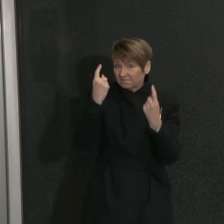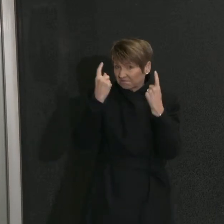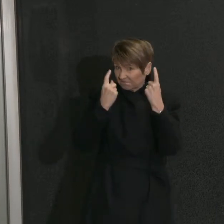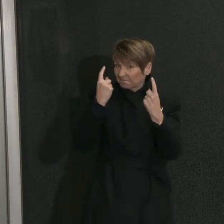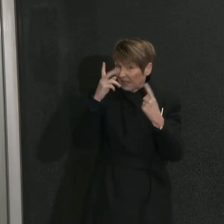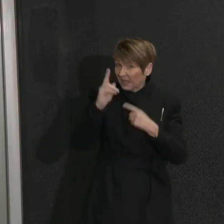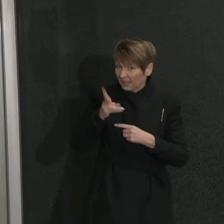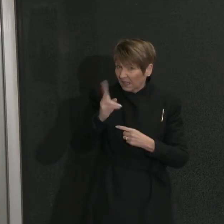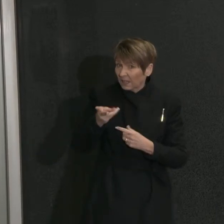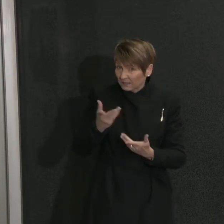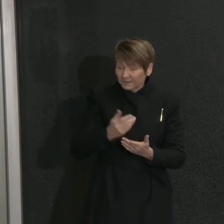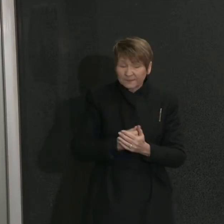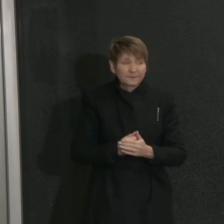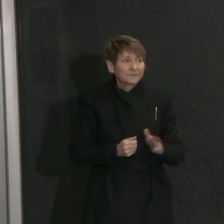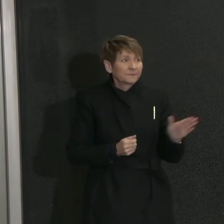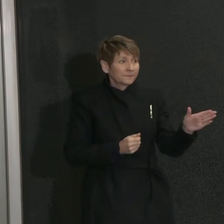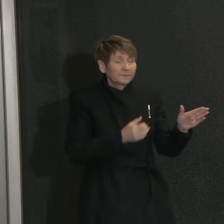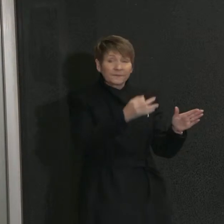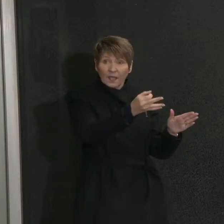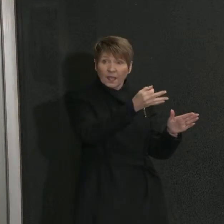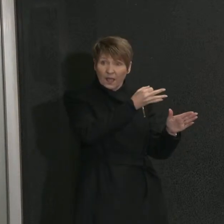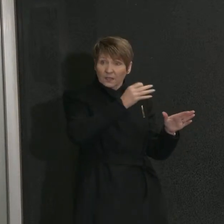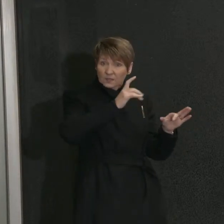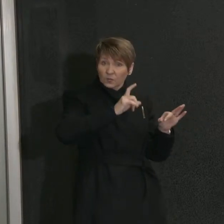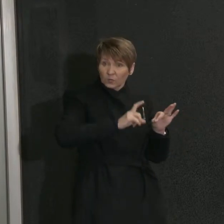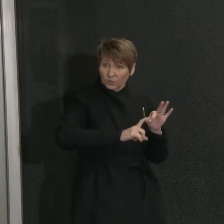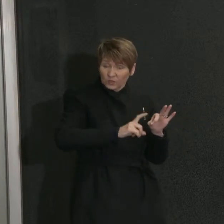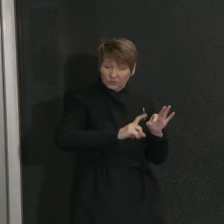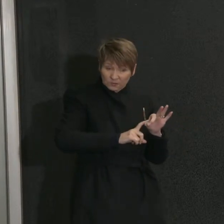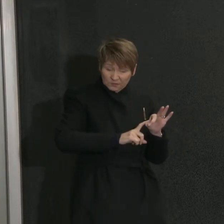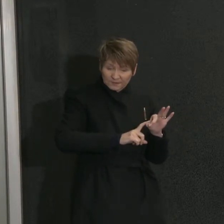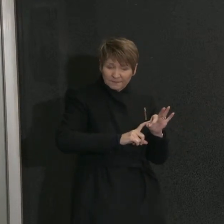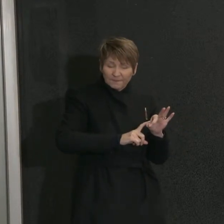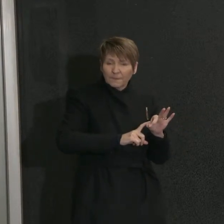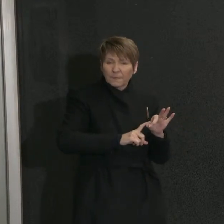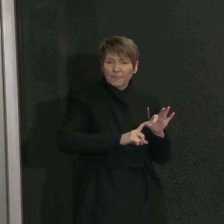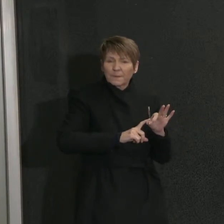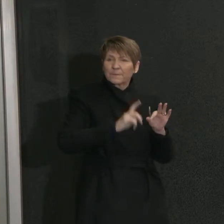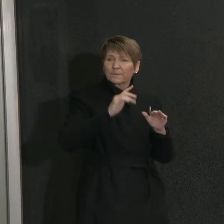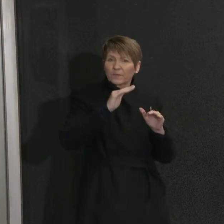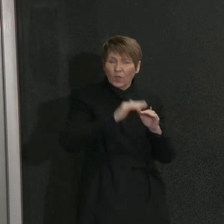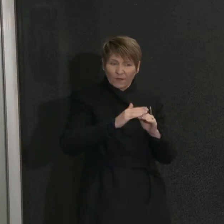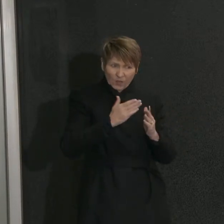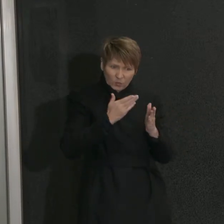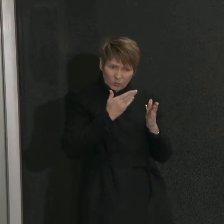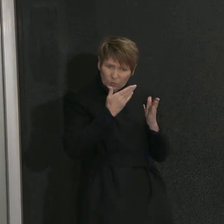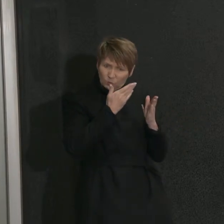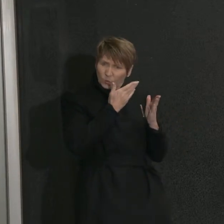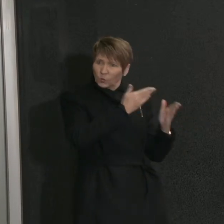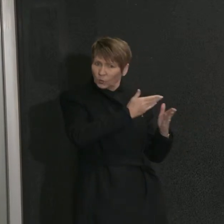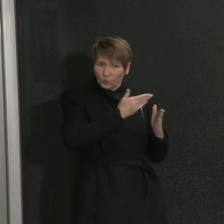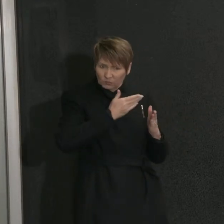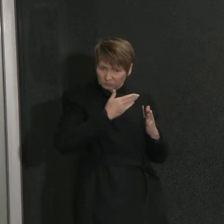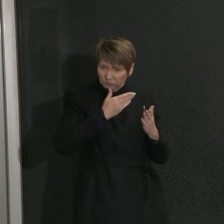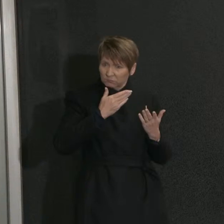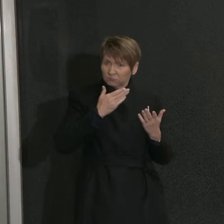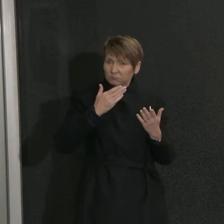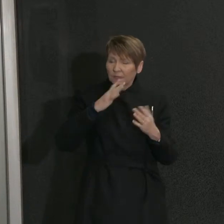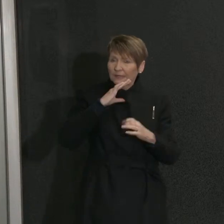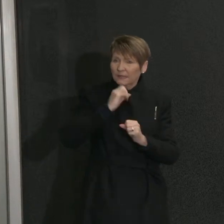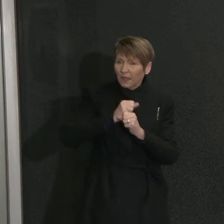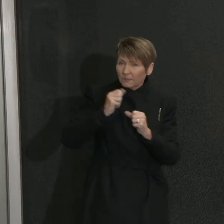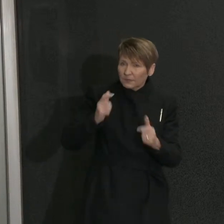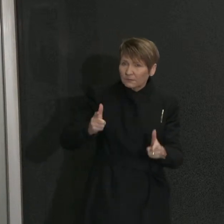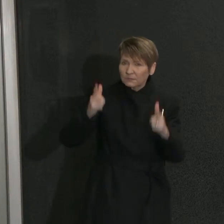your extremely powerful voice in this state to be really, really clear and constant in your messaging that AstraZeneca is